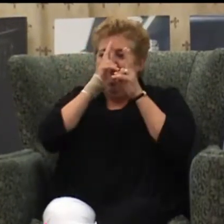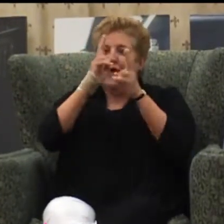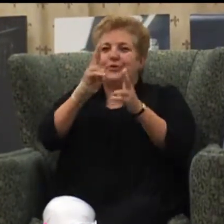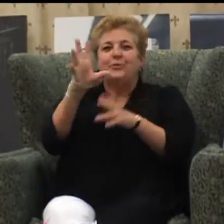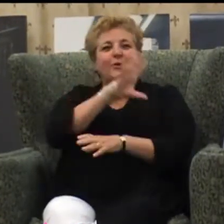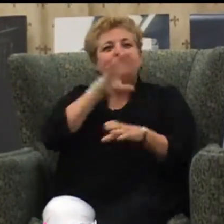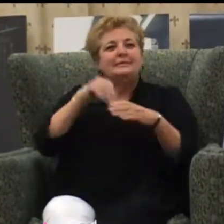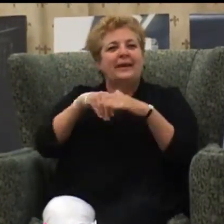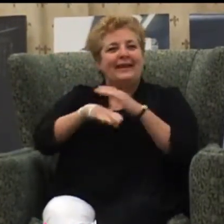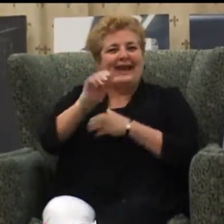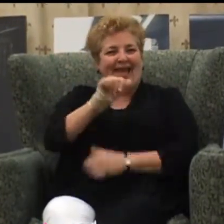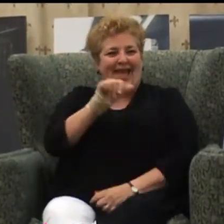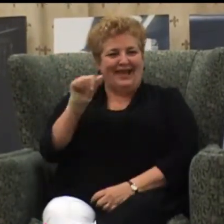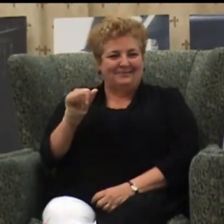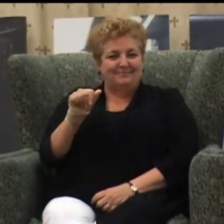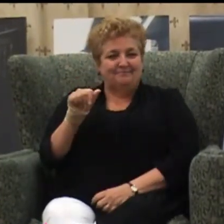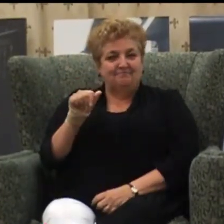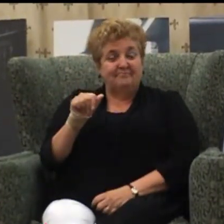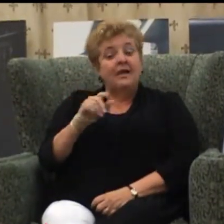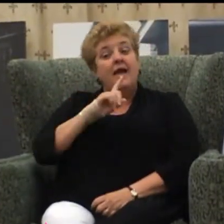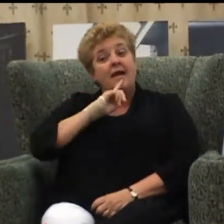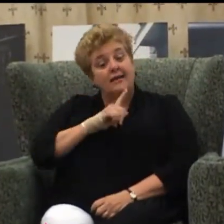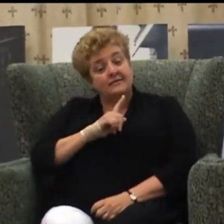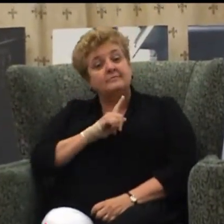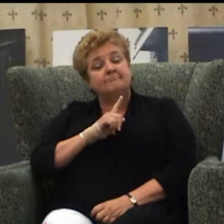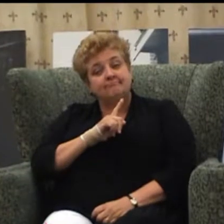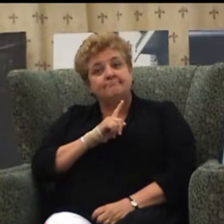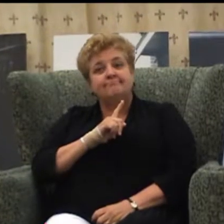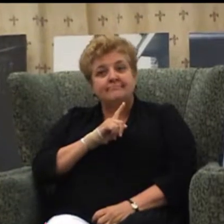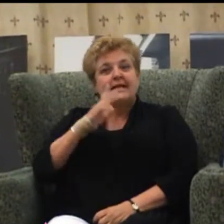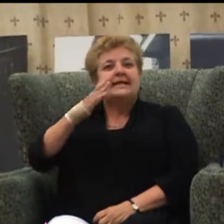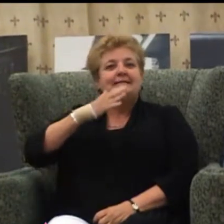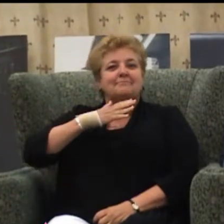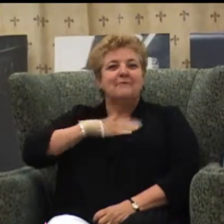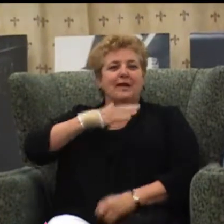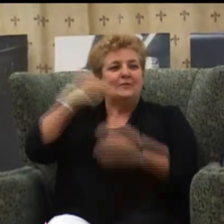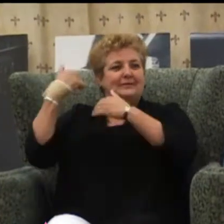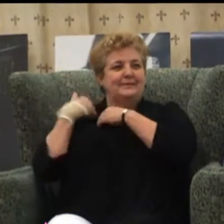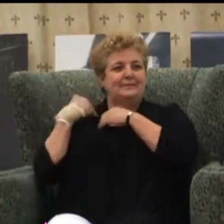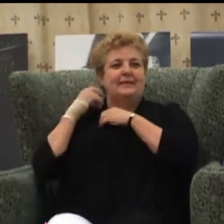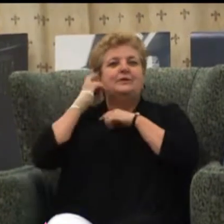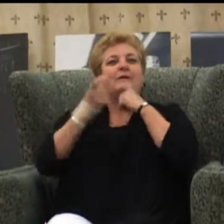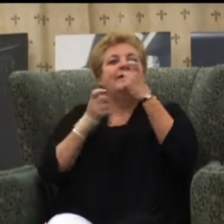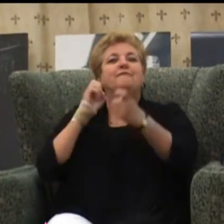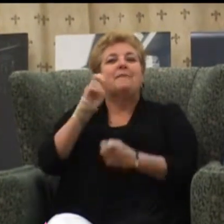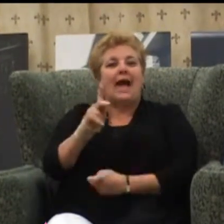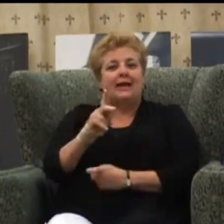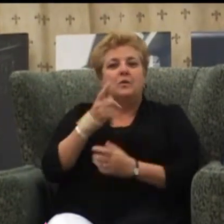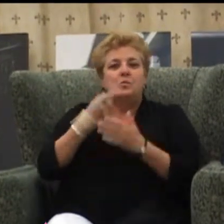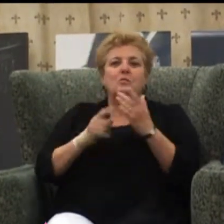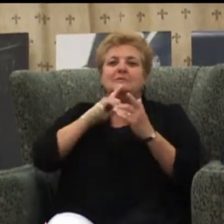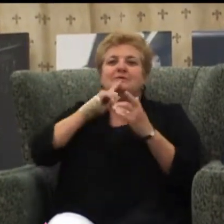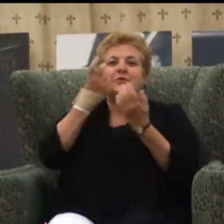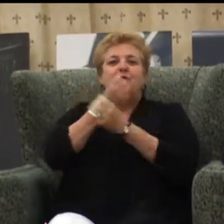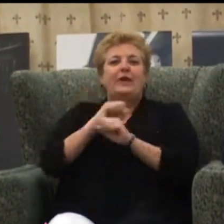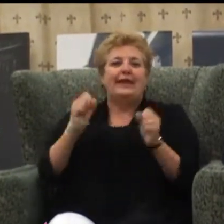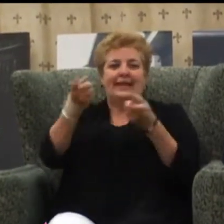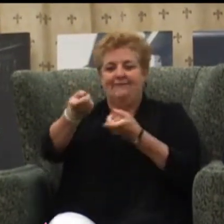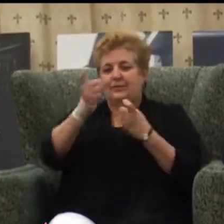Anonymous. Ultimately, it's a responsibility to give back what was so freely given to me. I want to welcome anybody that's new. You know, if you're